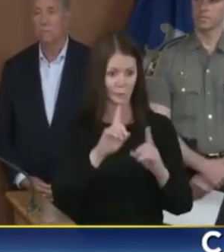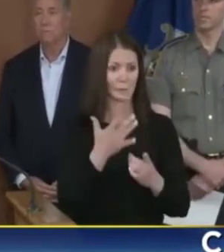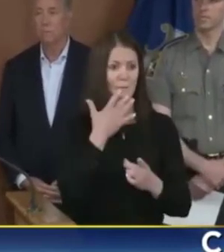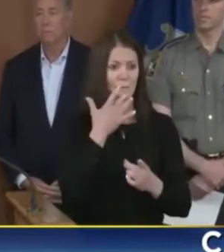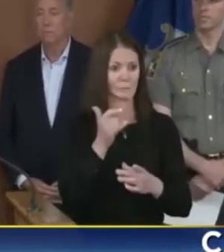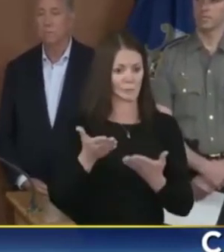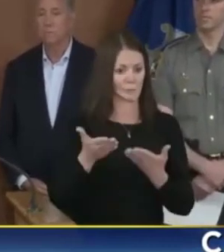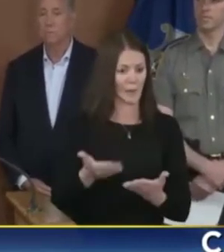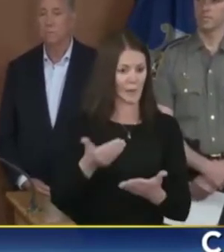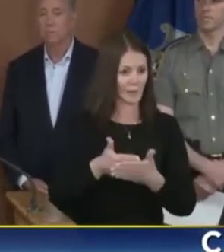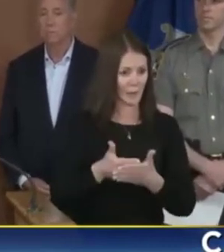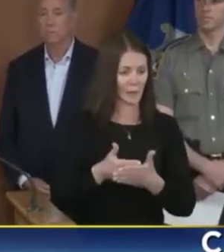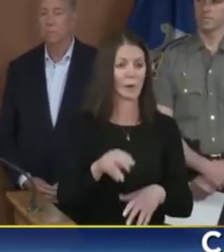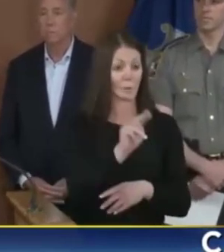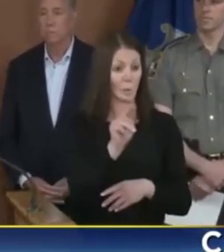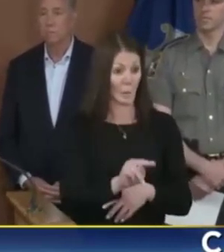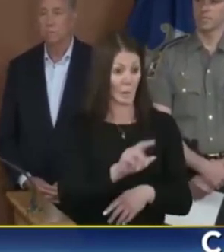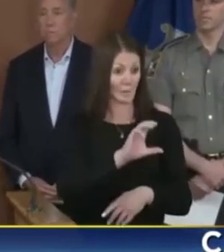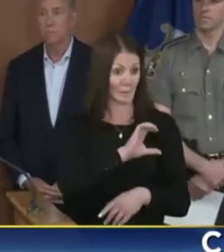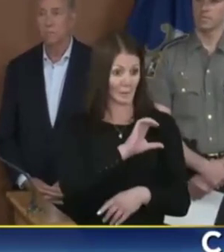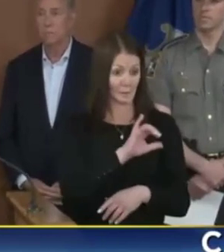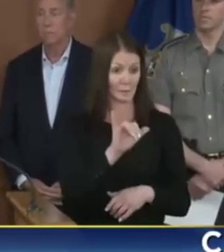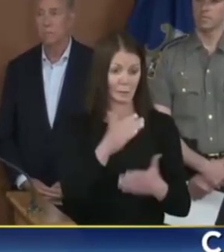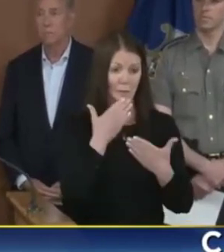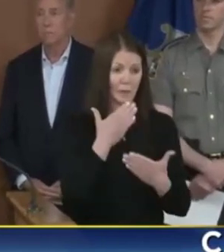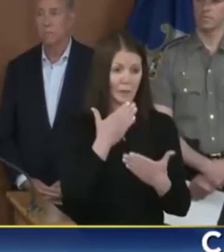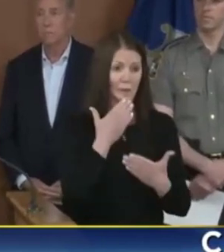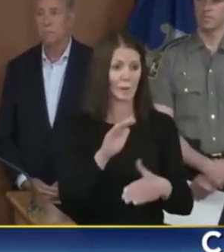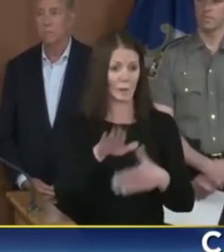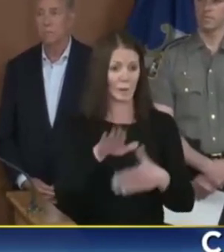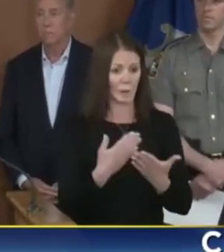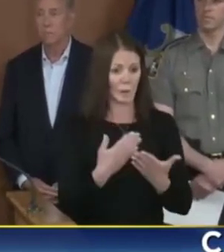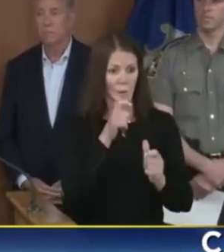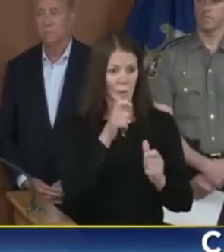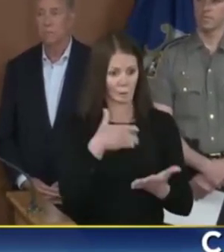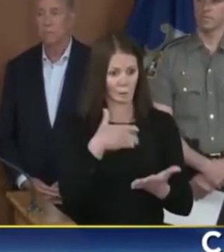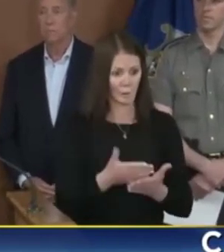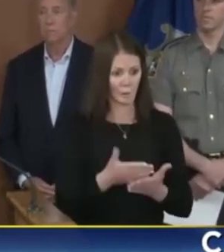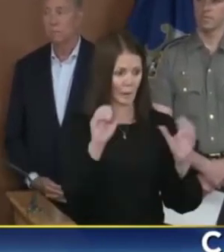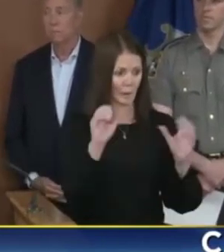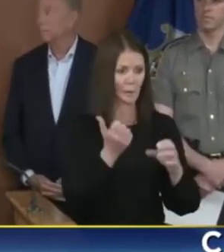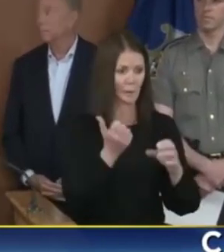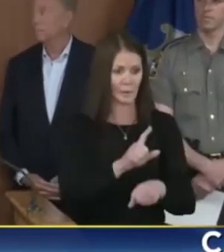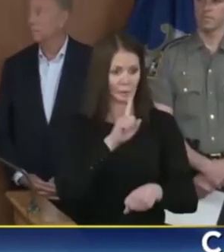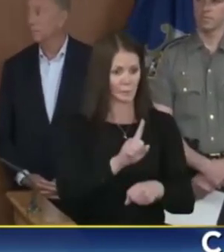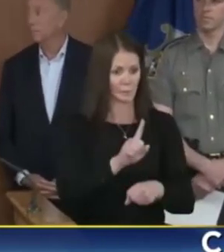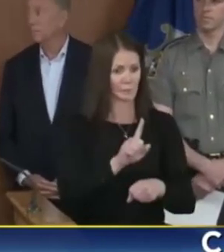there, as well as Norwalk PD, and the first responders who really made sure that this